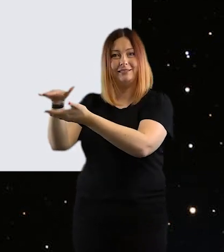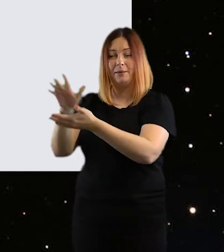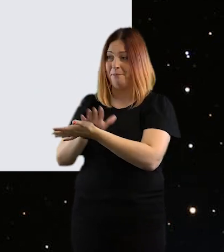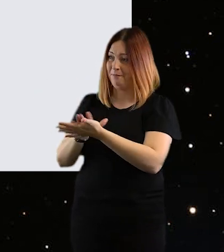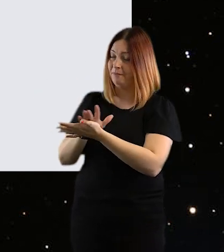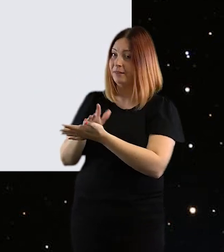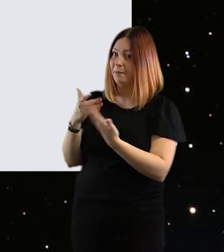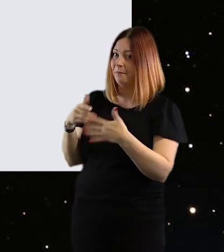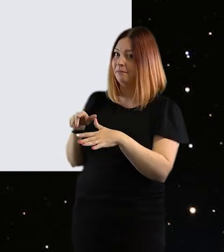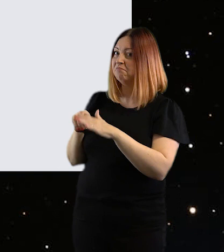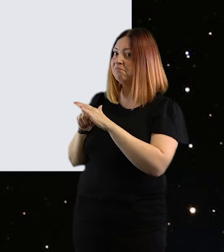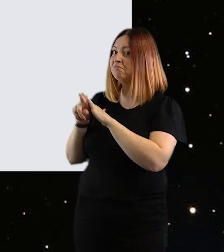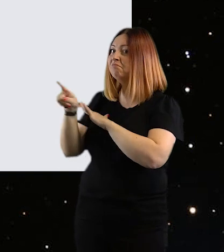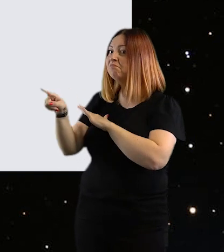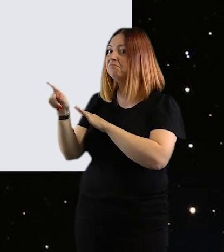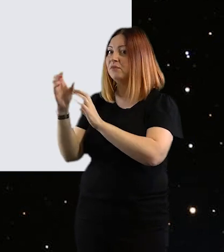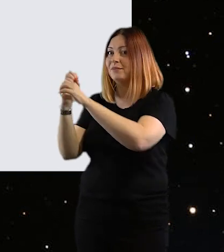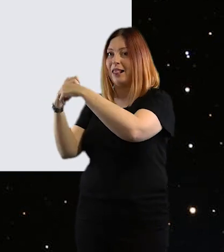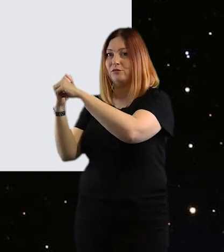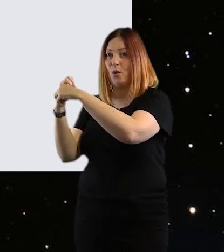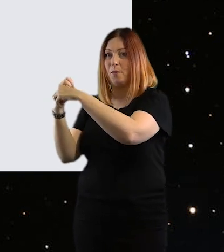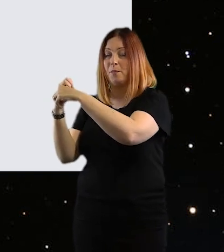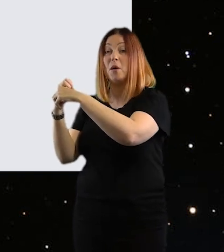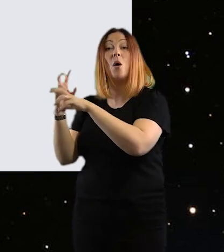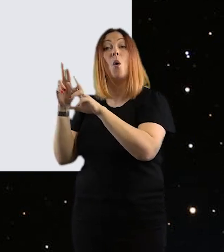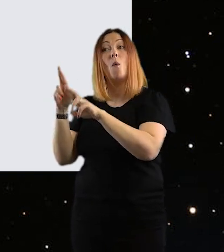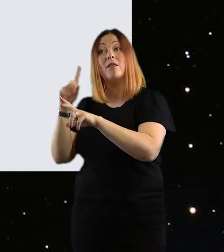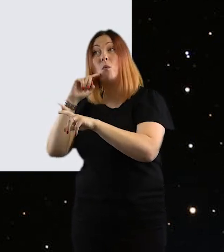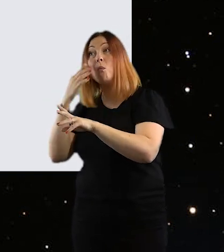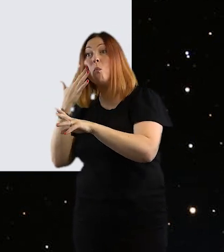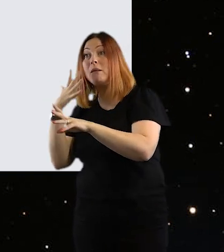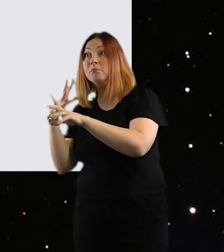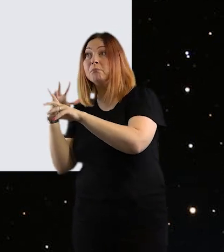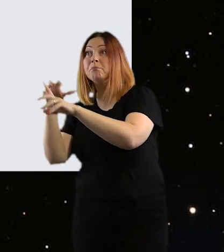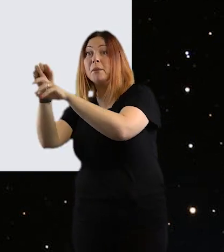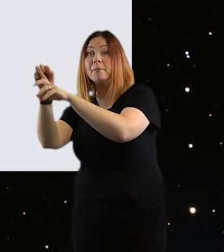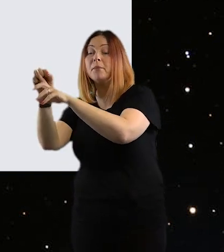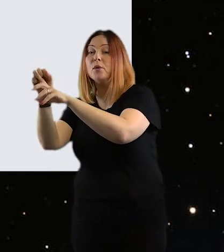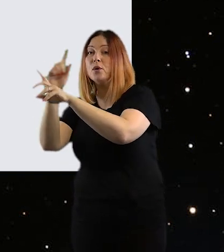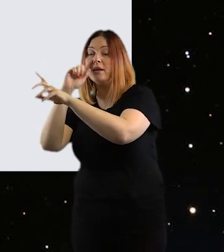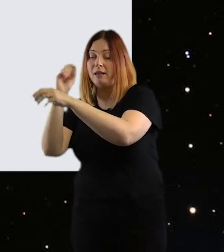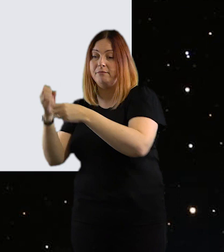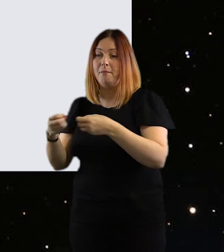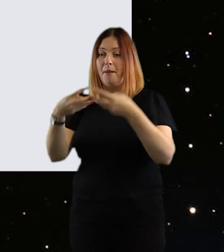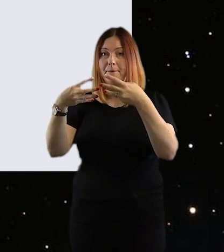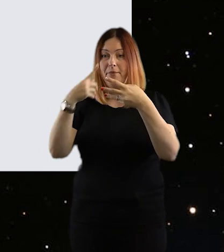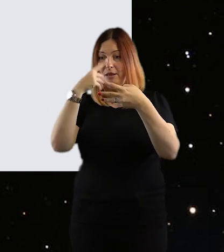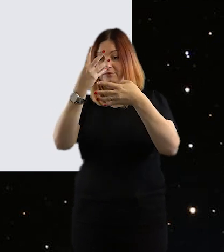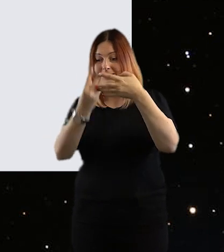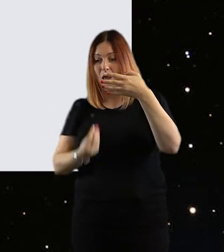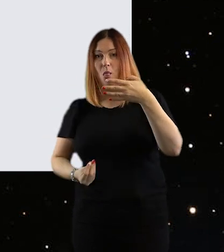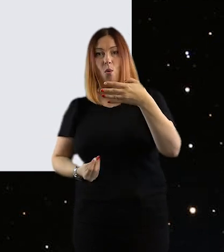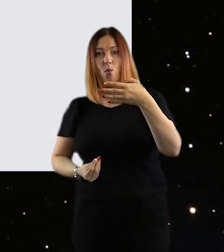we've had our observation taken, it will be ready to download and we can then do some science with it. But until that's been